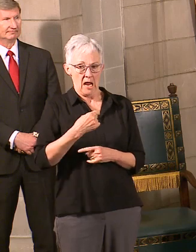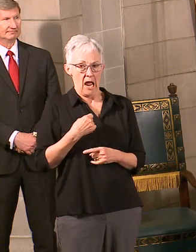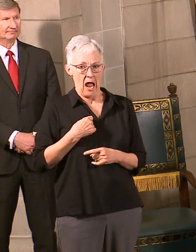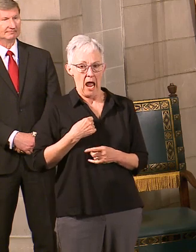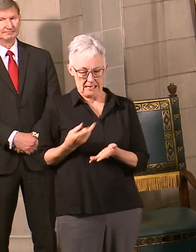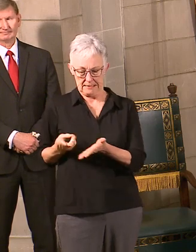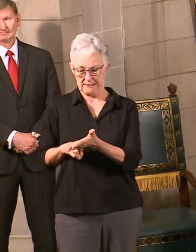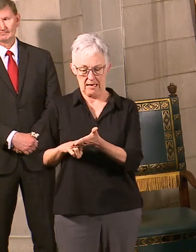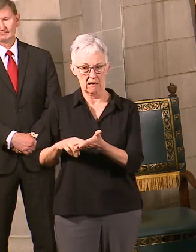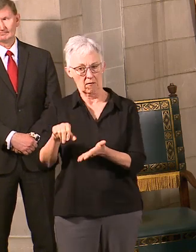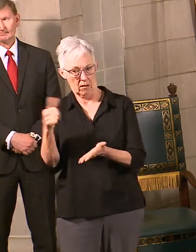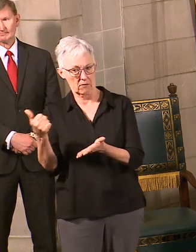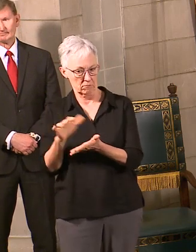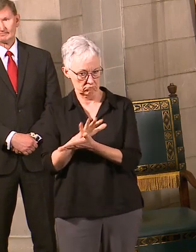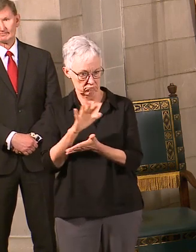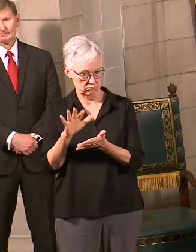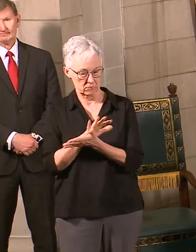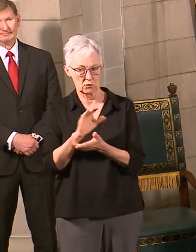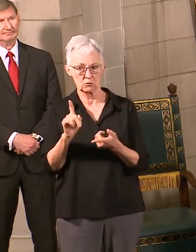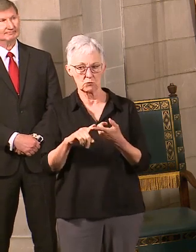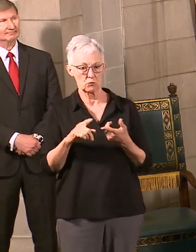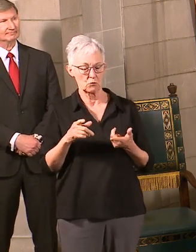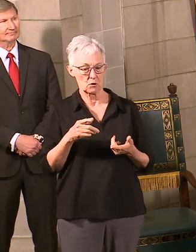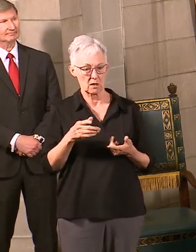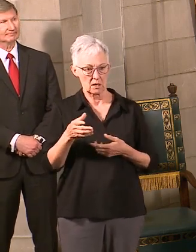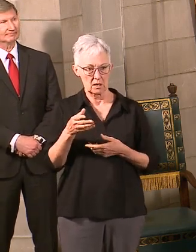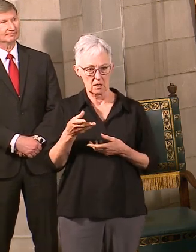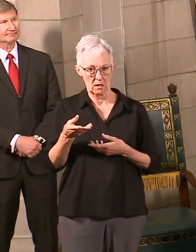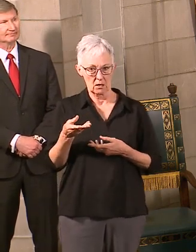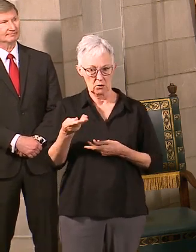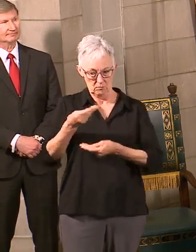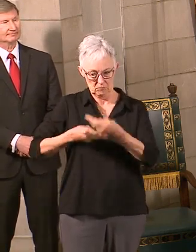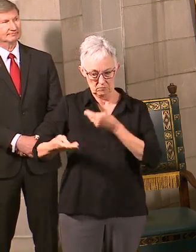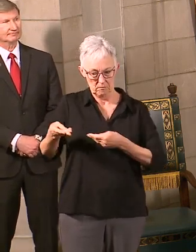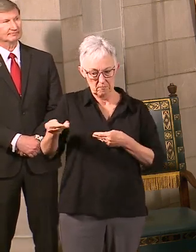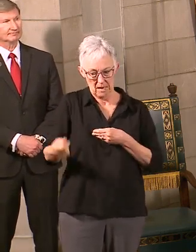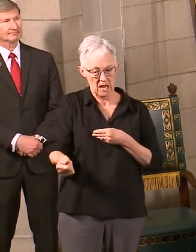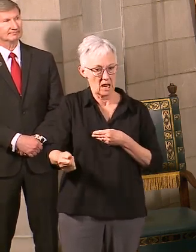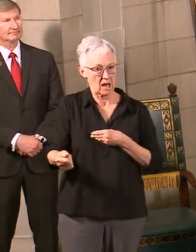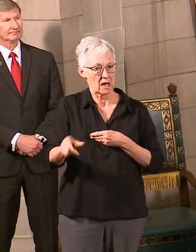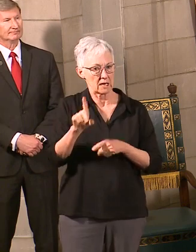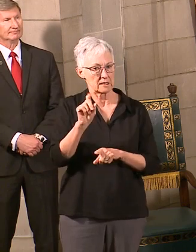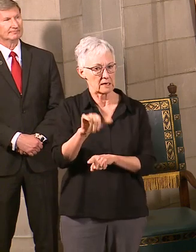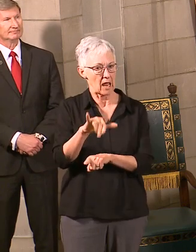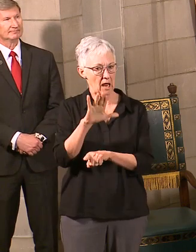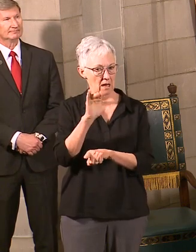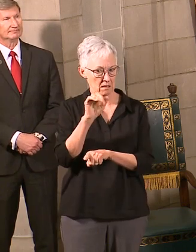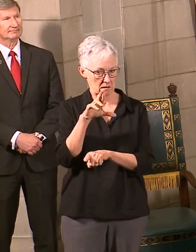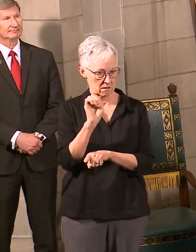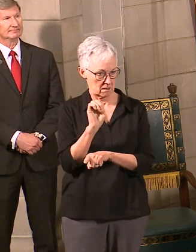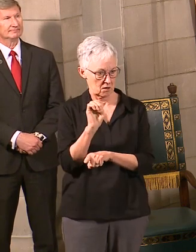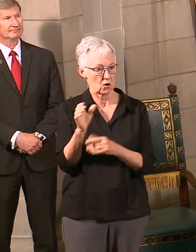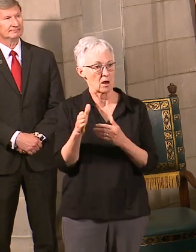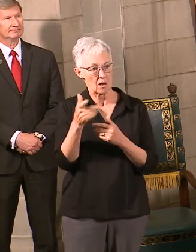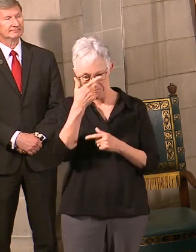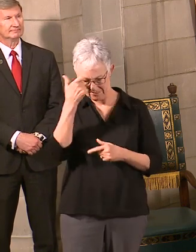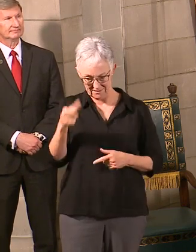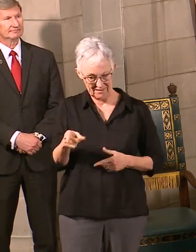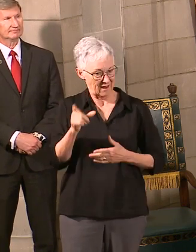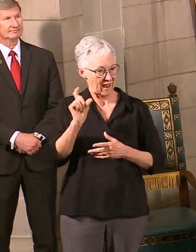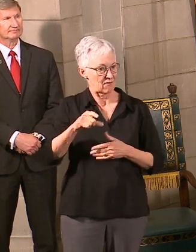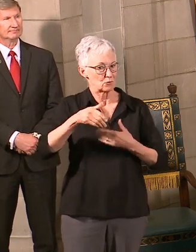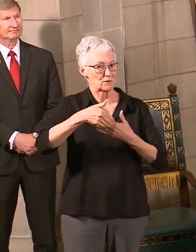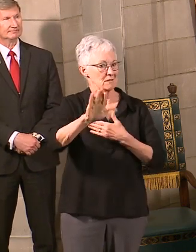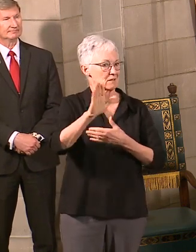Services to reimburse daycares even though the children aren't currently there because of the coronavirus. So for example, you may have a